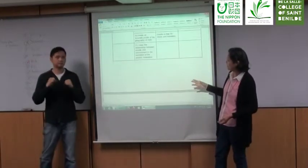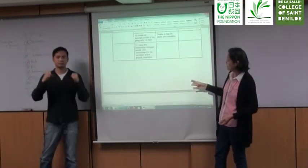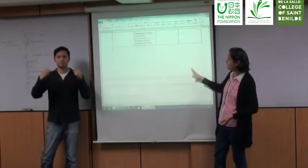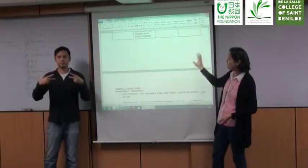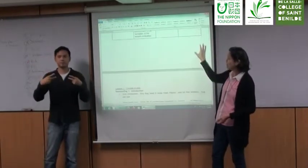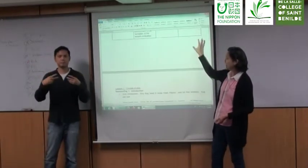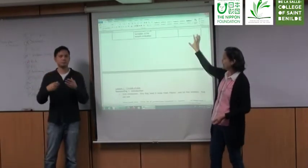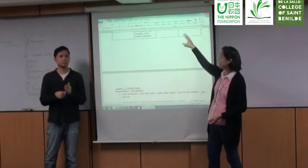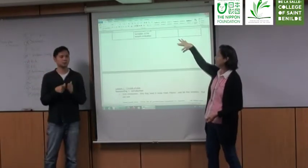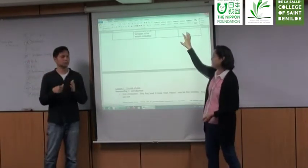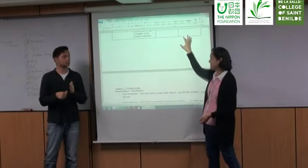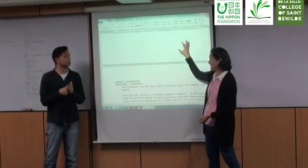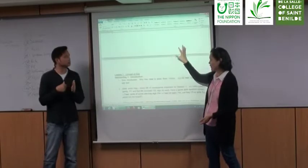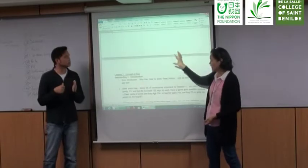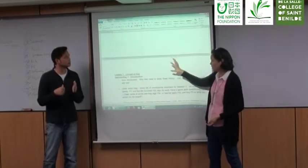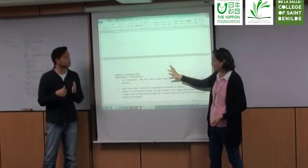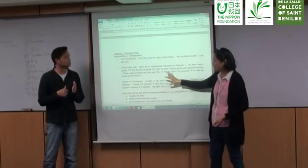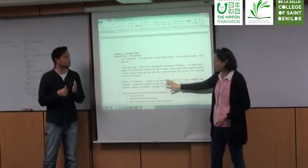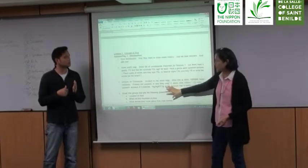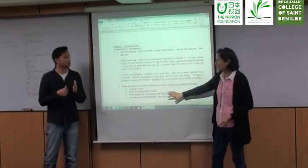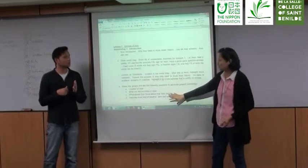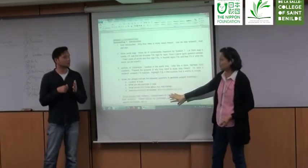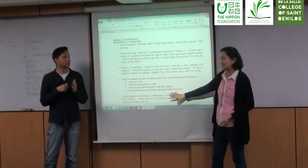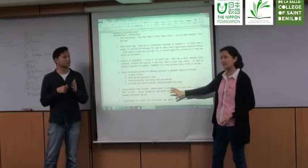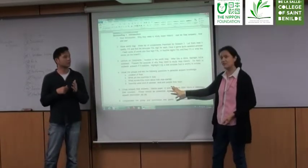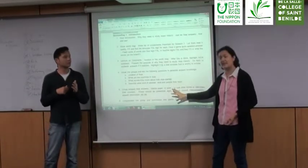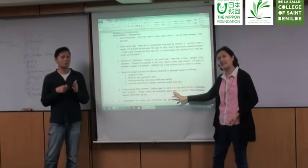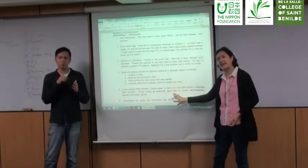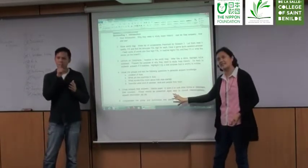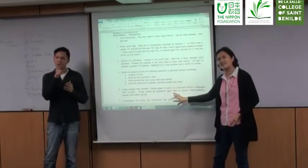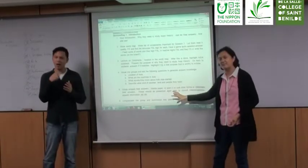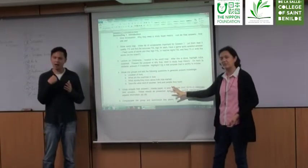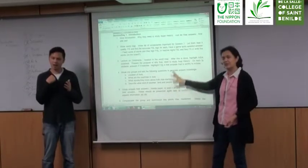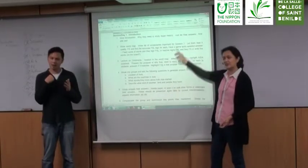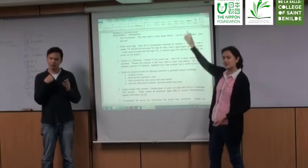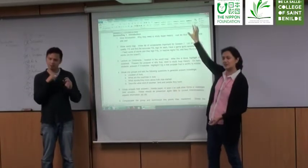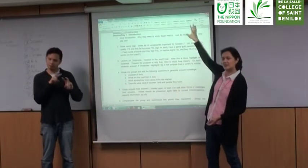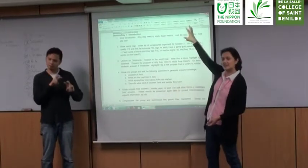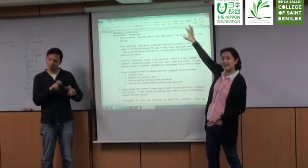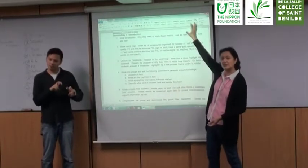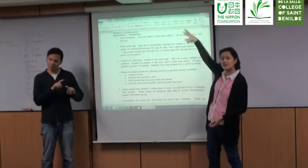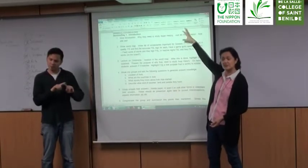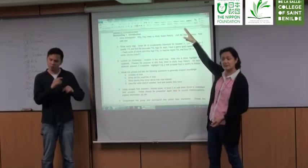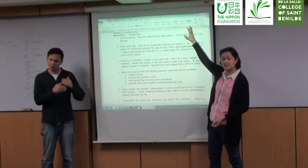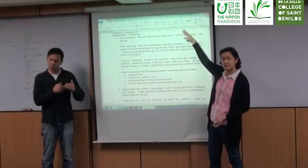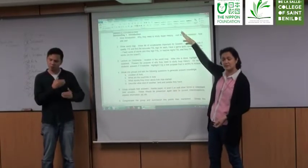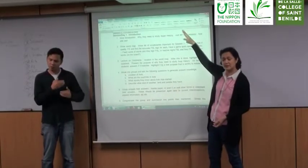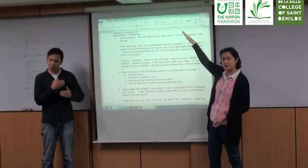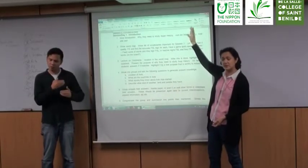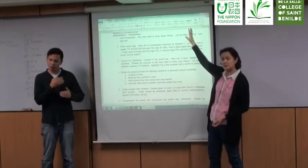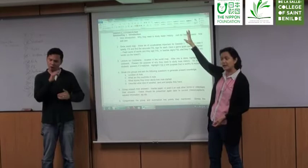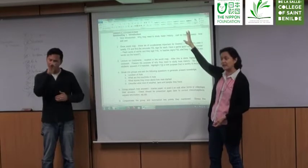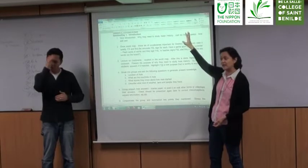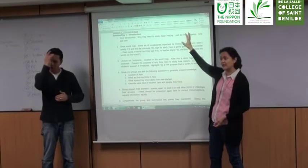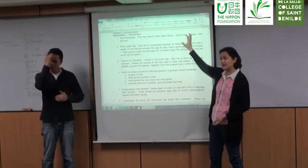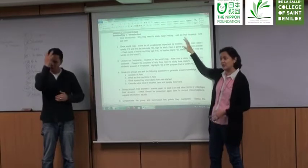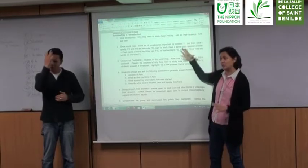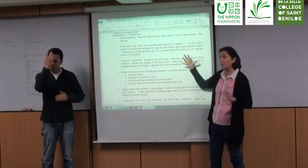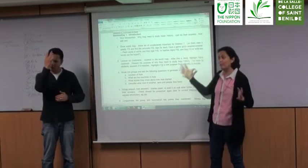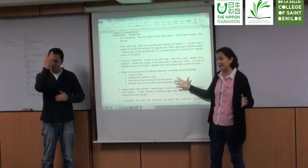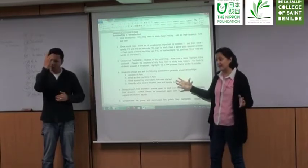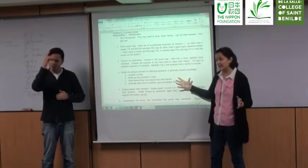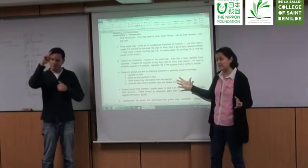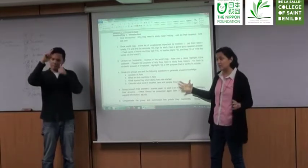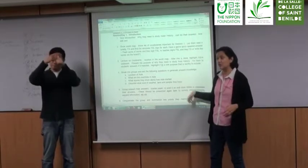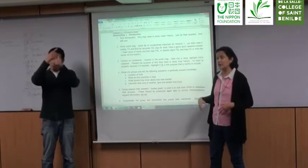would notice, after I did this, I went through the procedure and then realized the lessons of the first part are